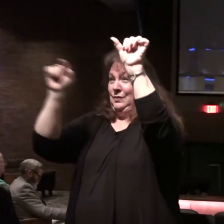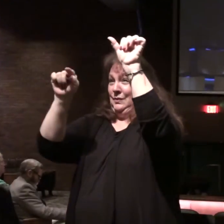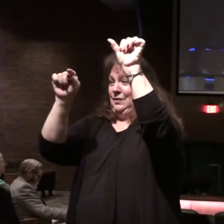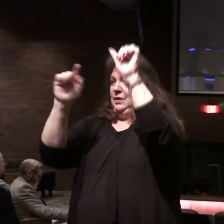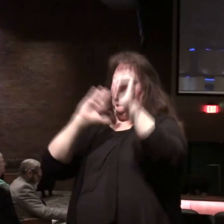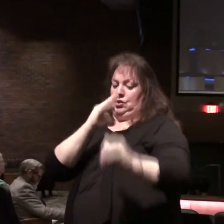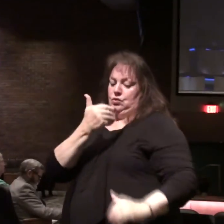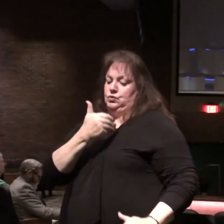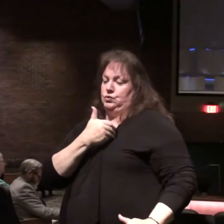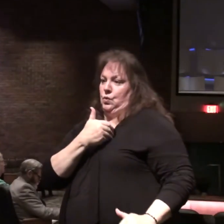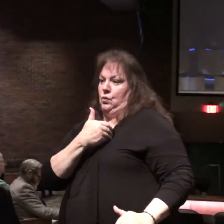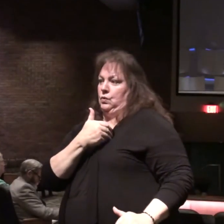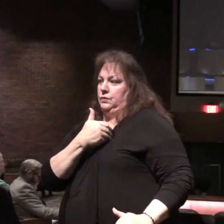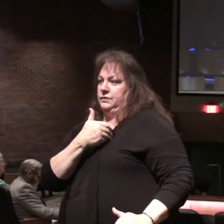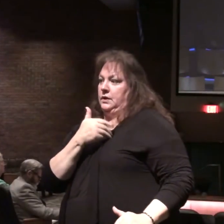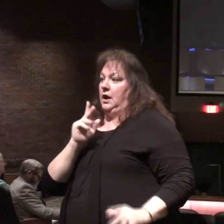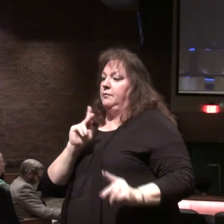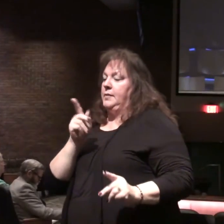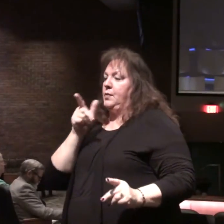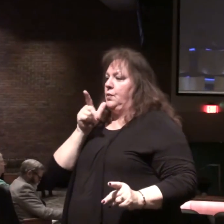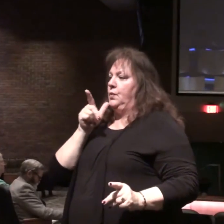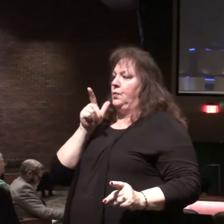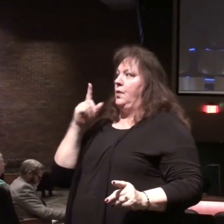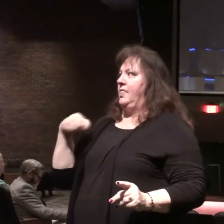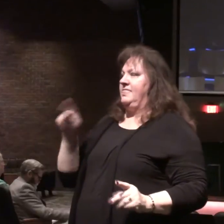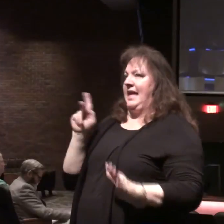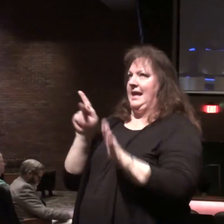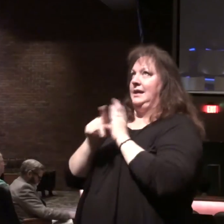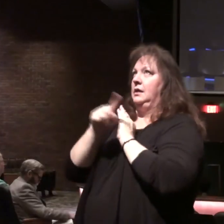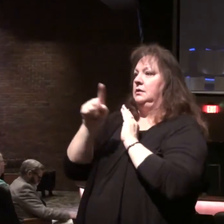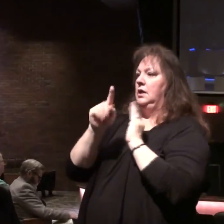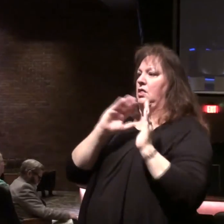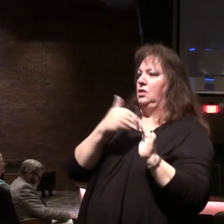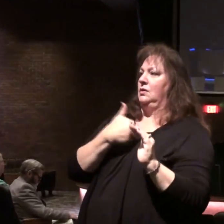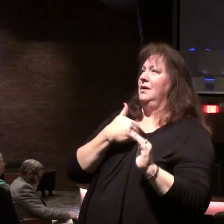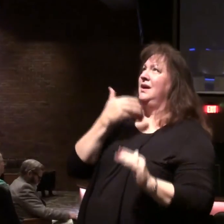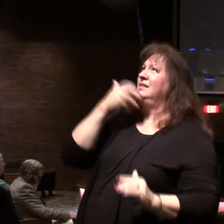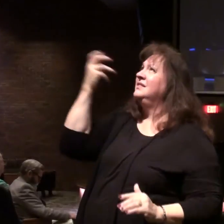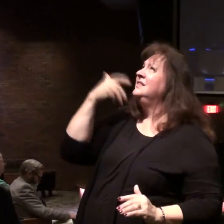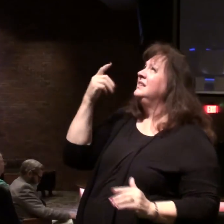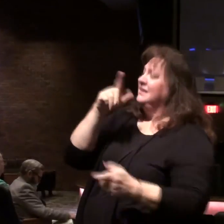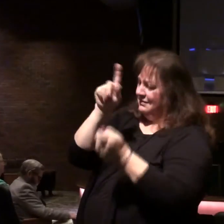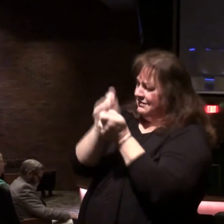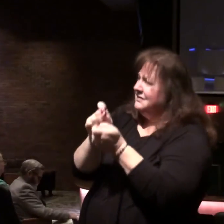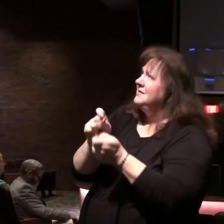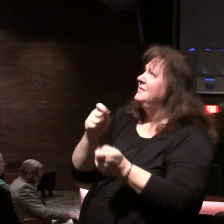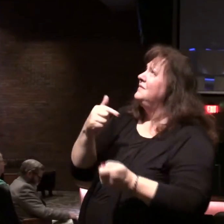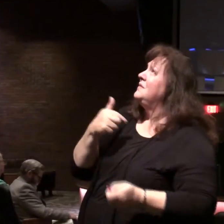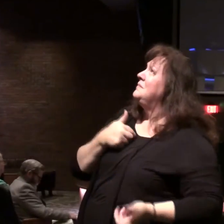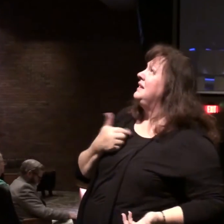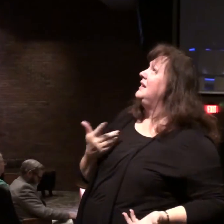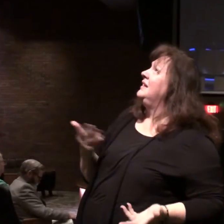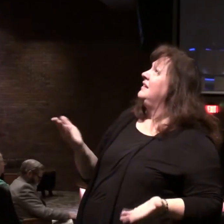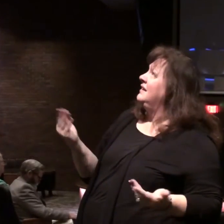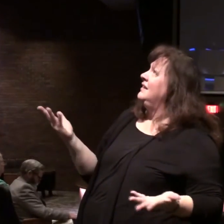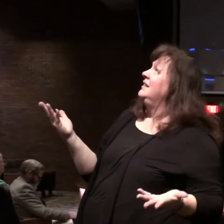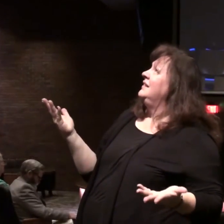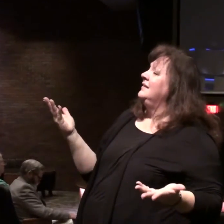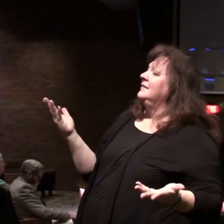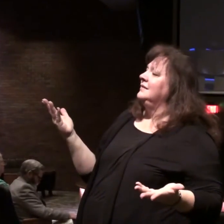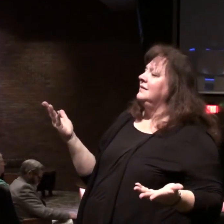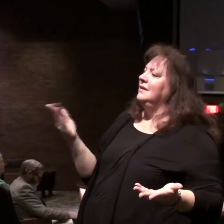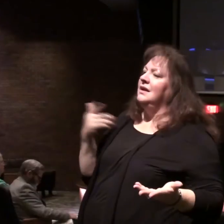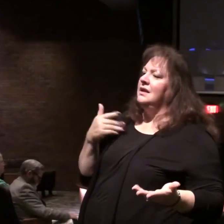the souls of those who have been slain. And they are crying out to God for vengeance on their death.